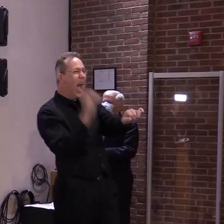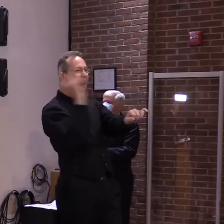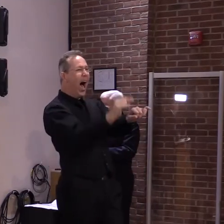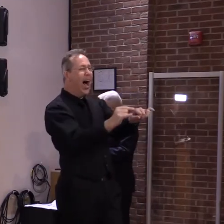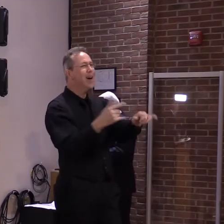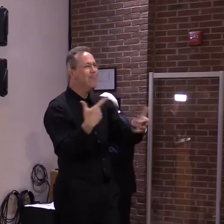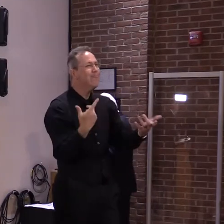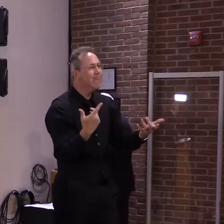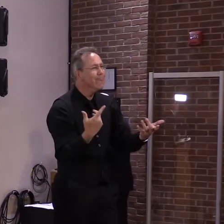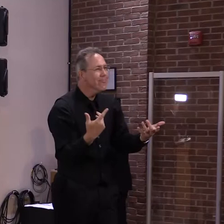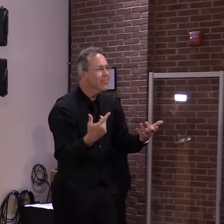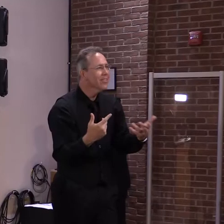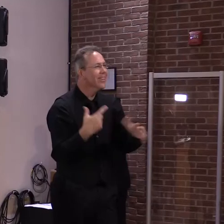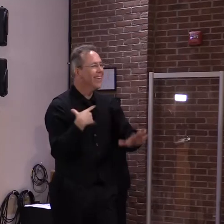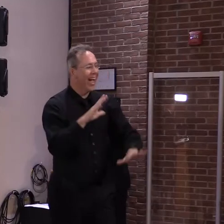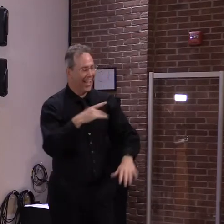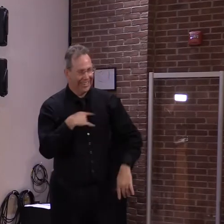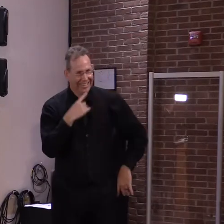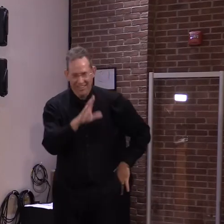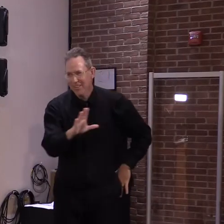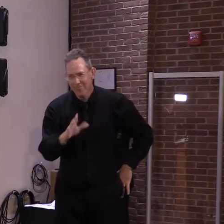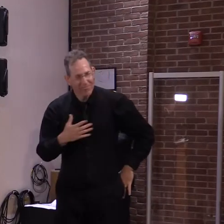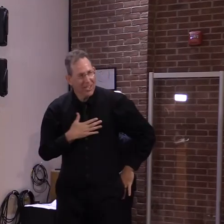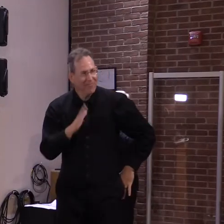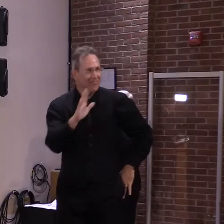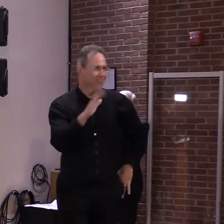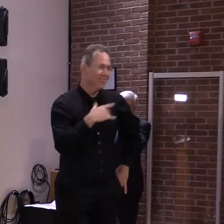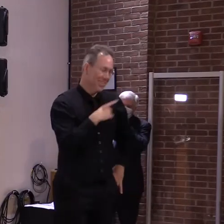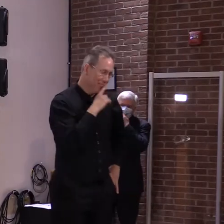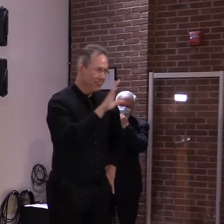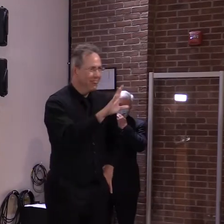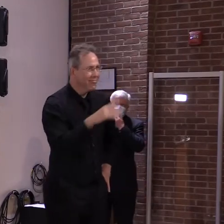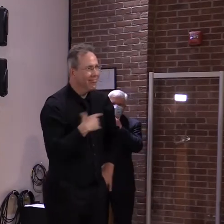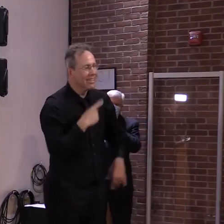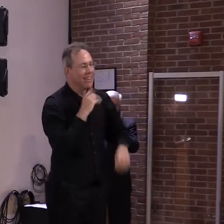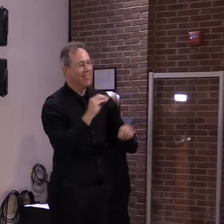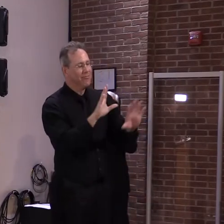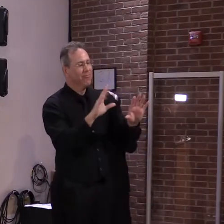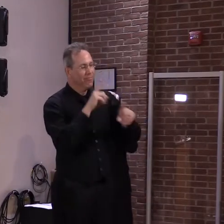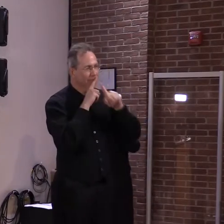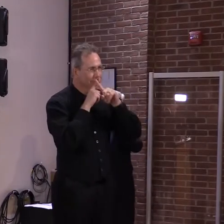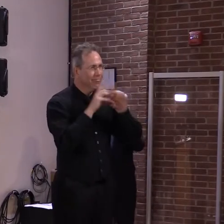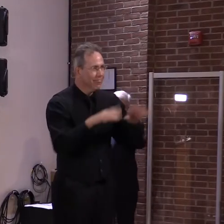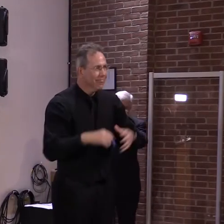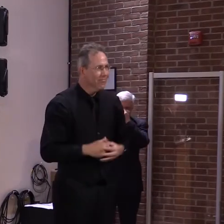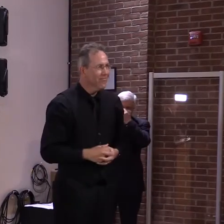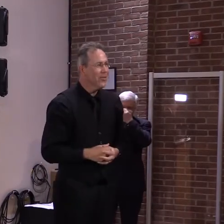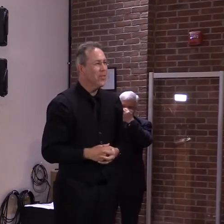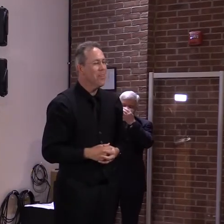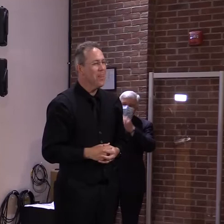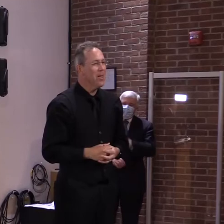maybe Commissioner, with your lead foot from the with your lead foot from Thunder Road. No comment,